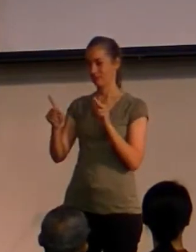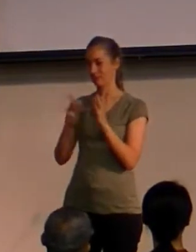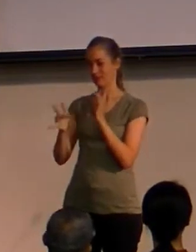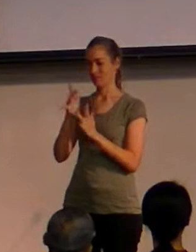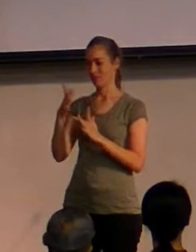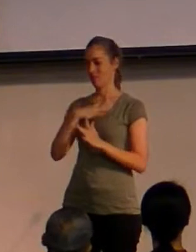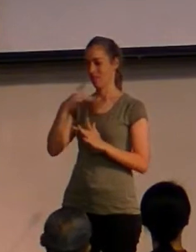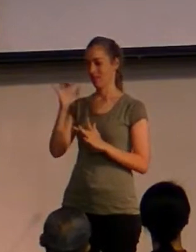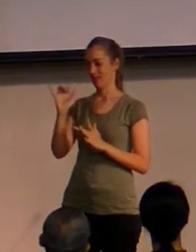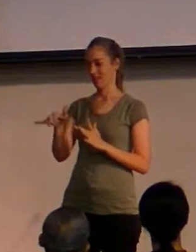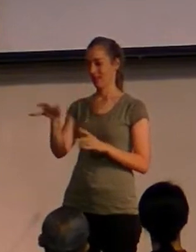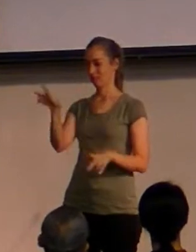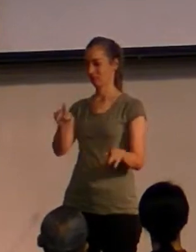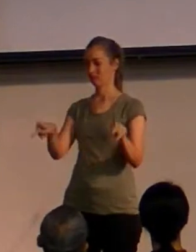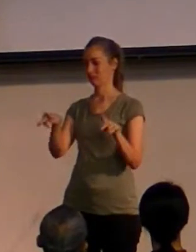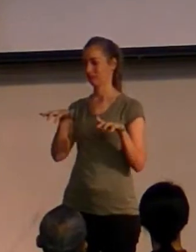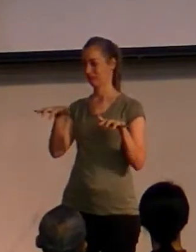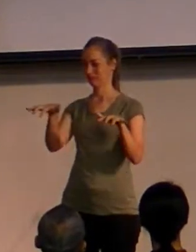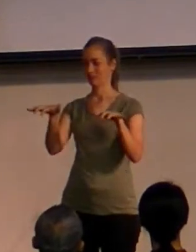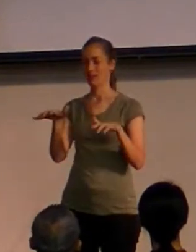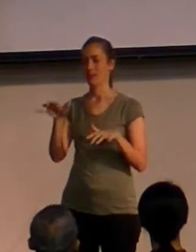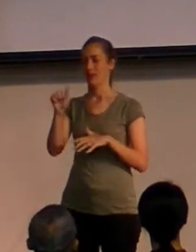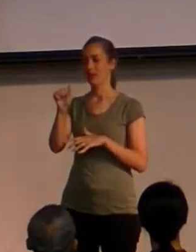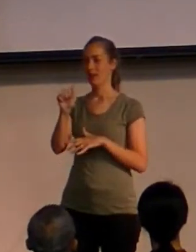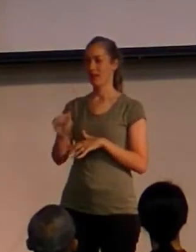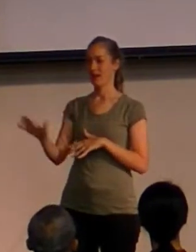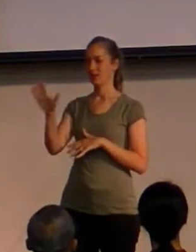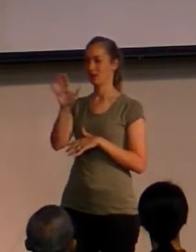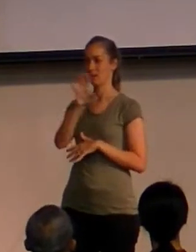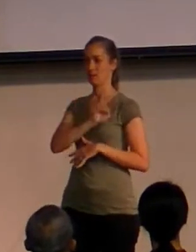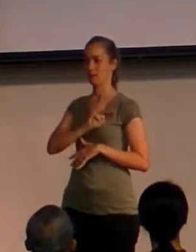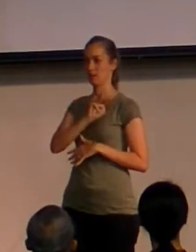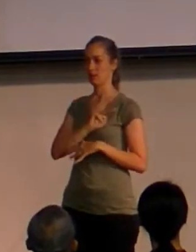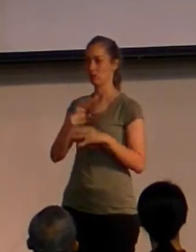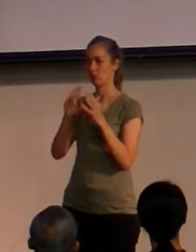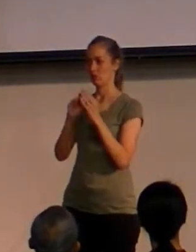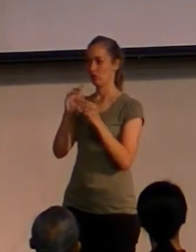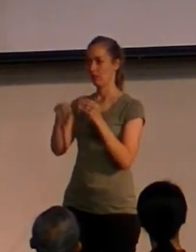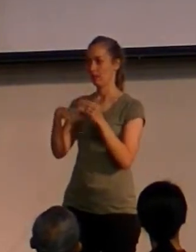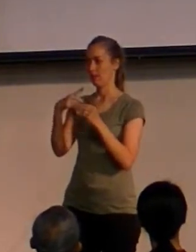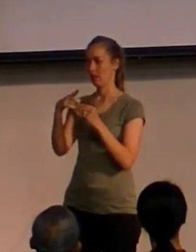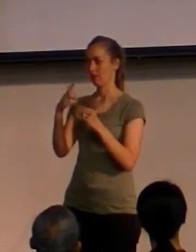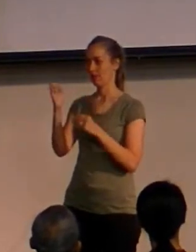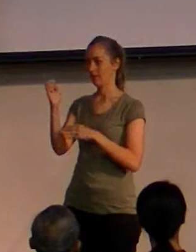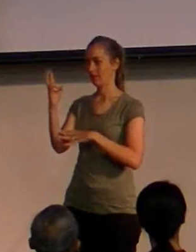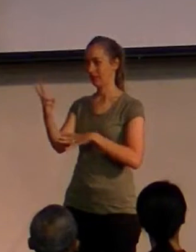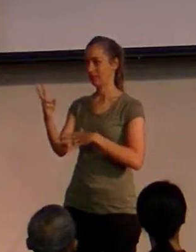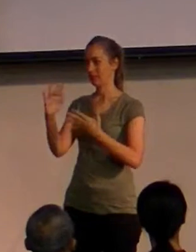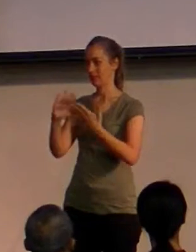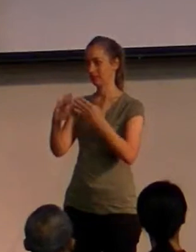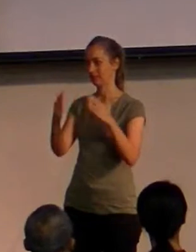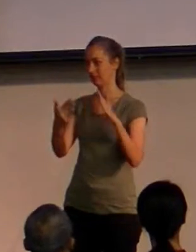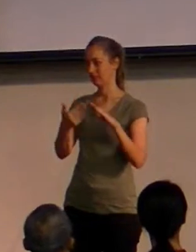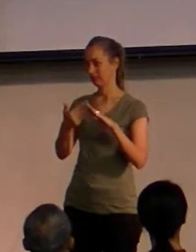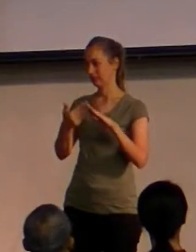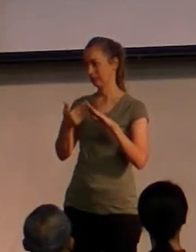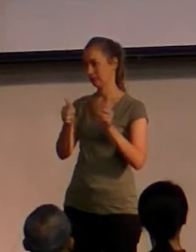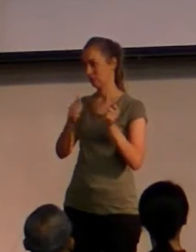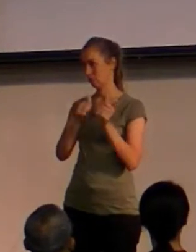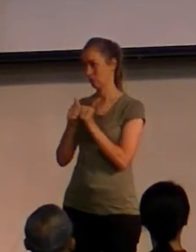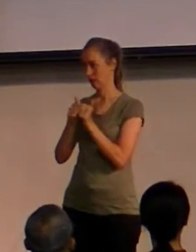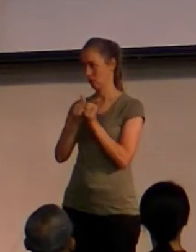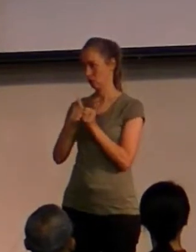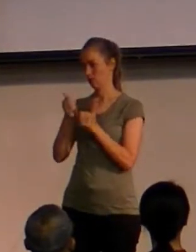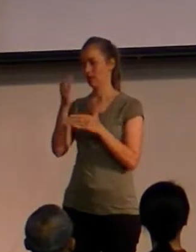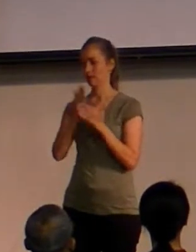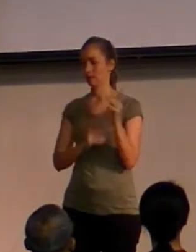But the Asia Mission Forum was on evangelizing our cities together, and there were some people there